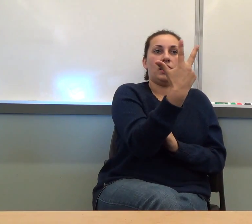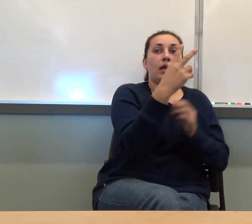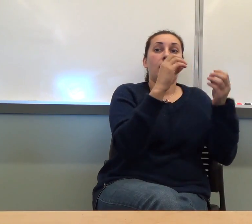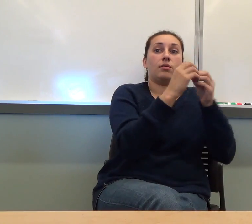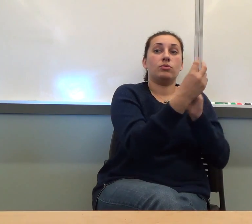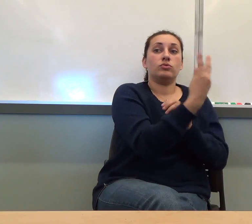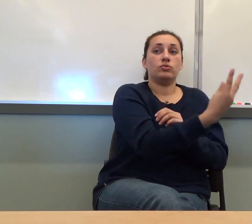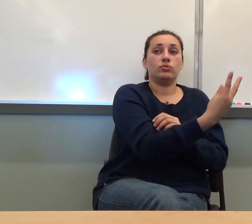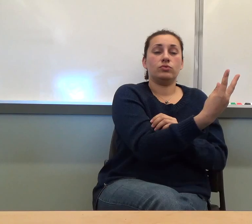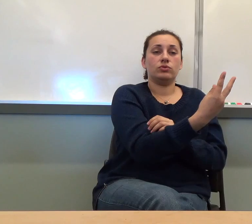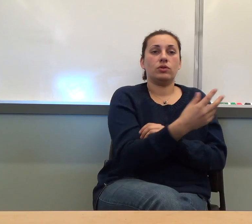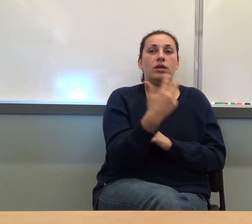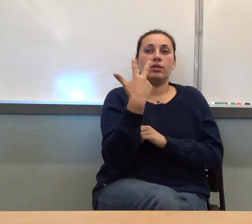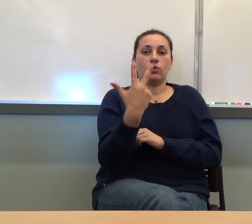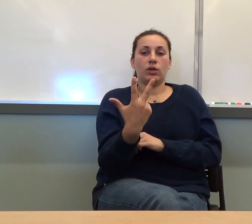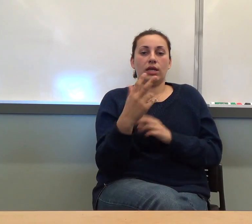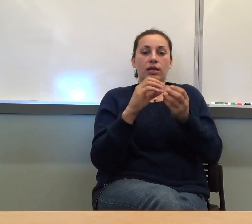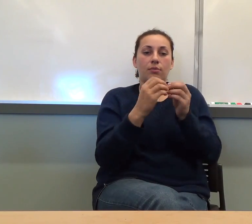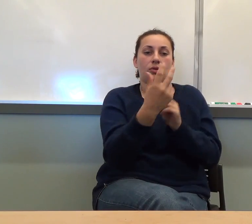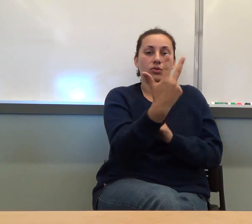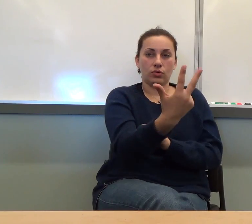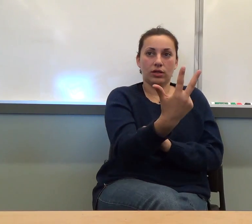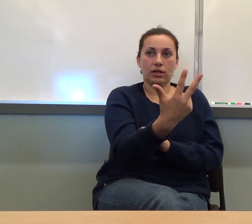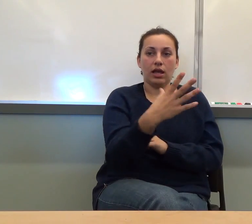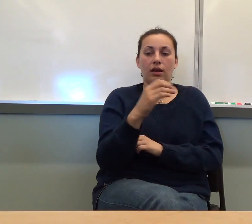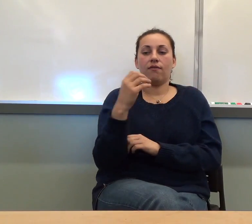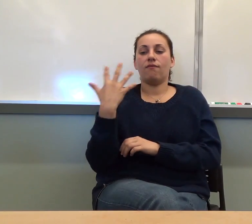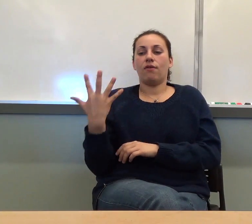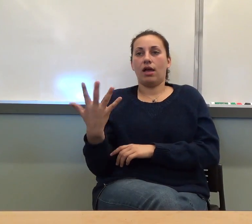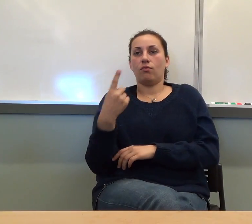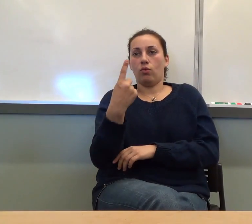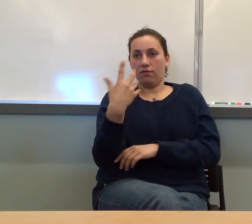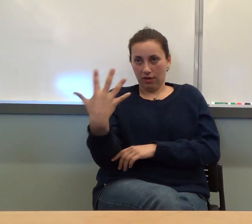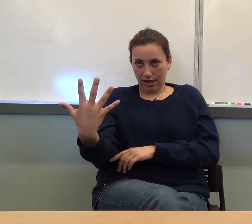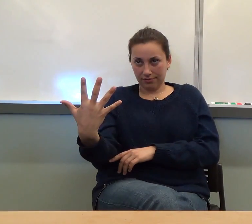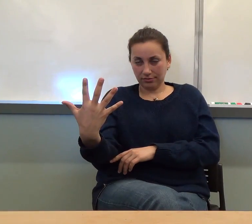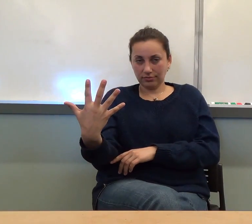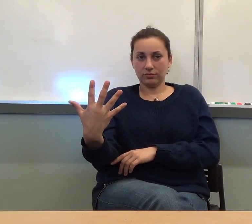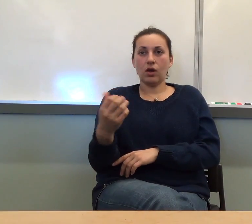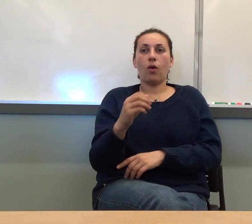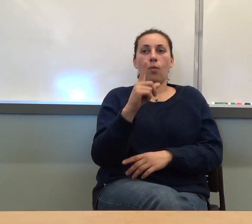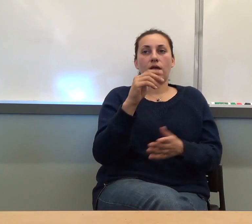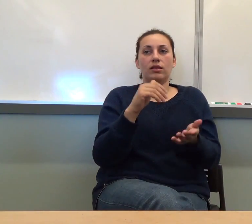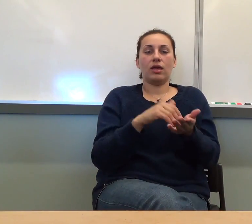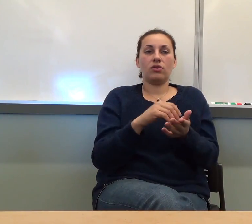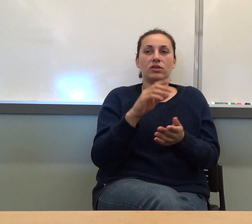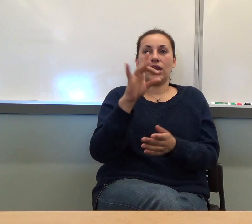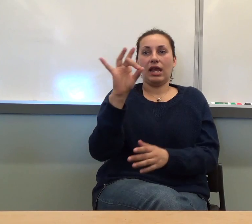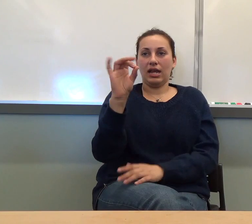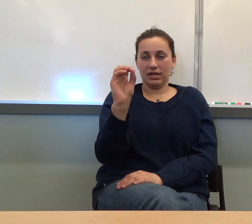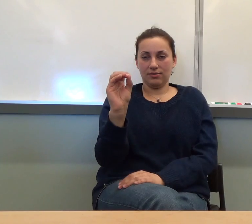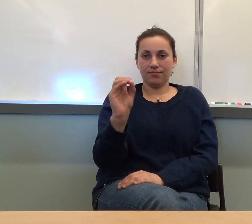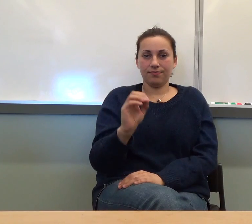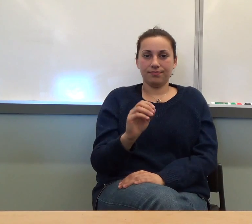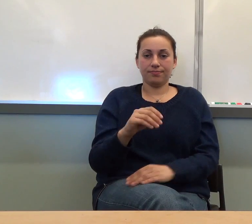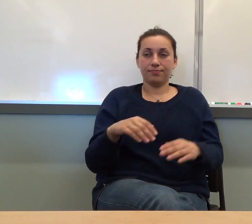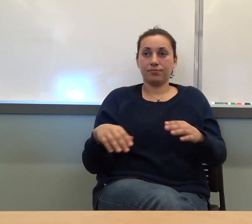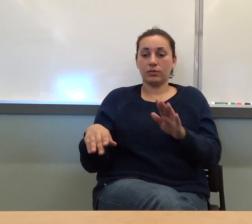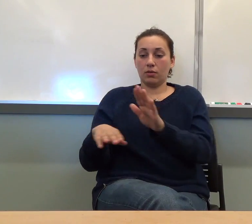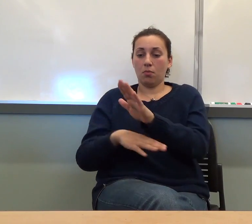3's, and a 5. That's the 1080. And on the bottom, you've got